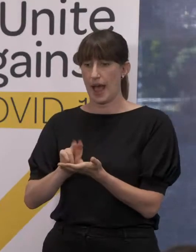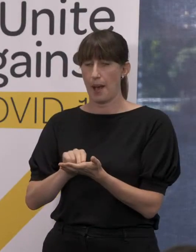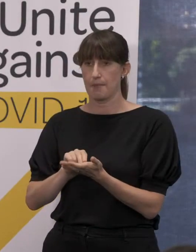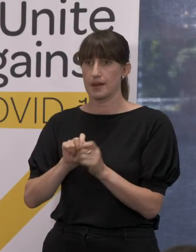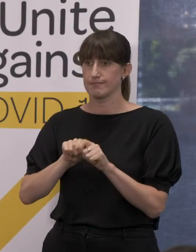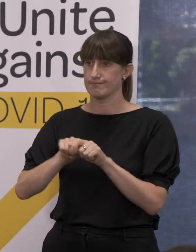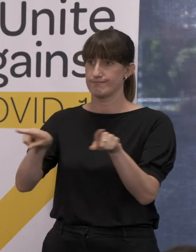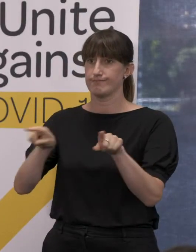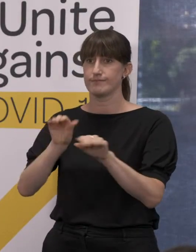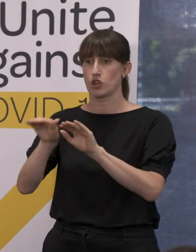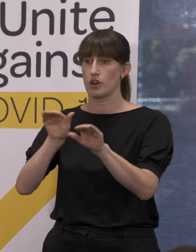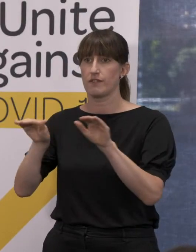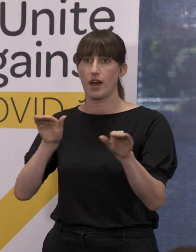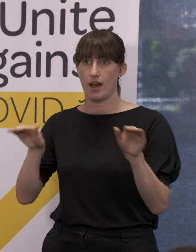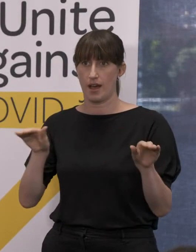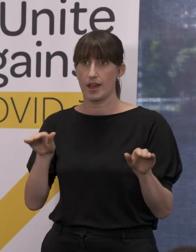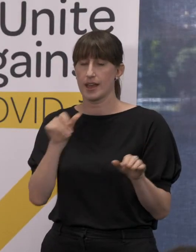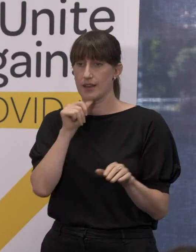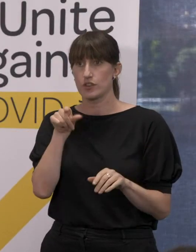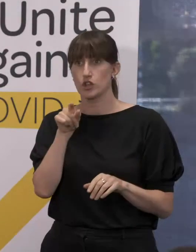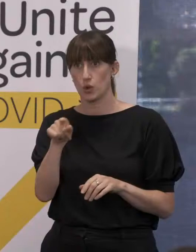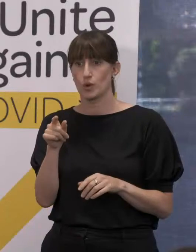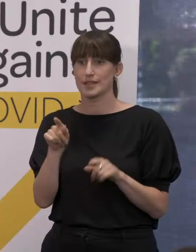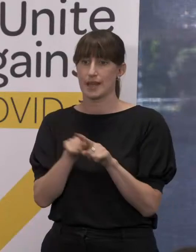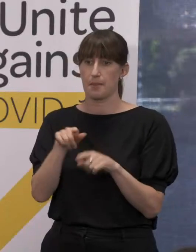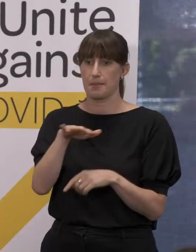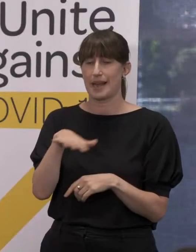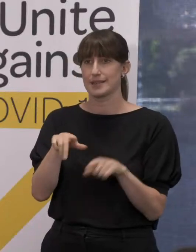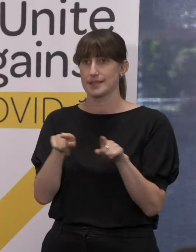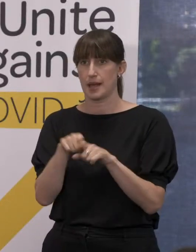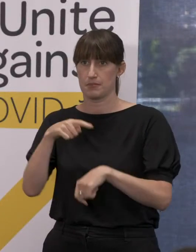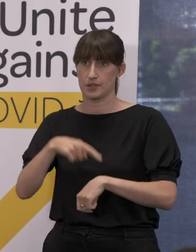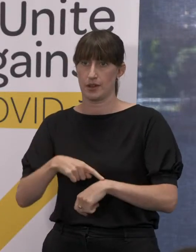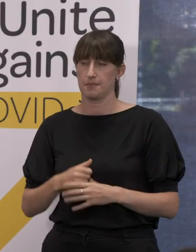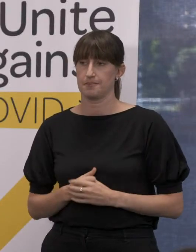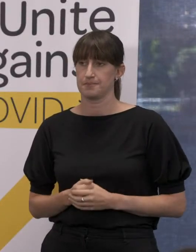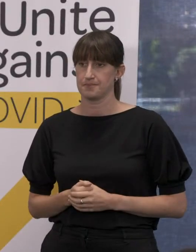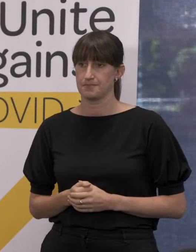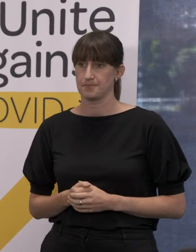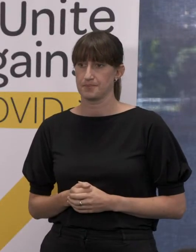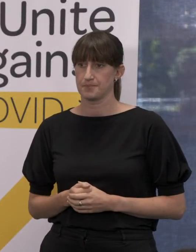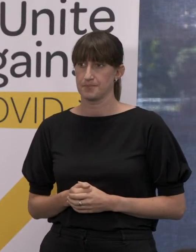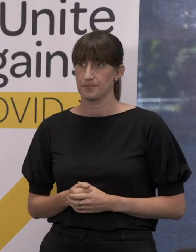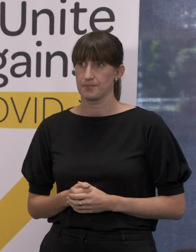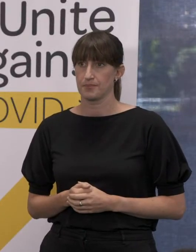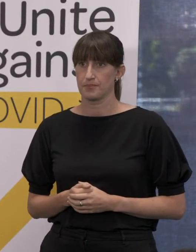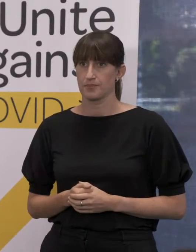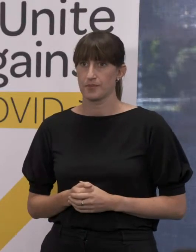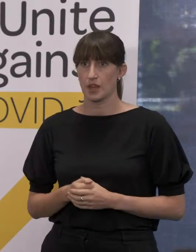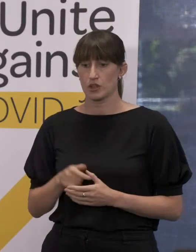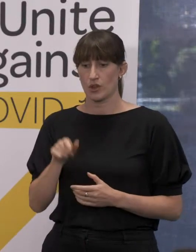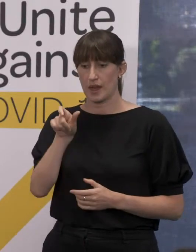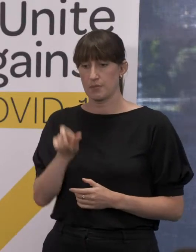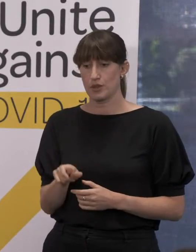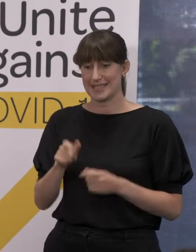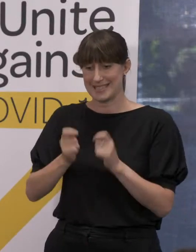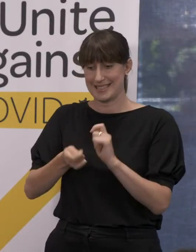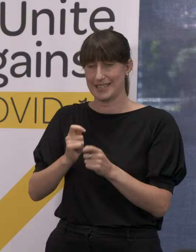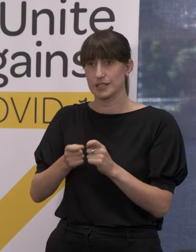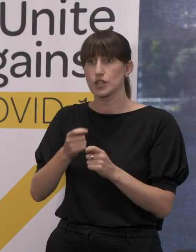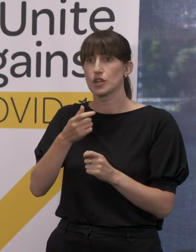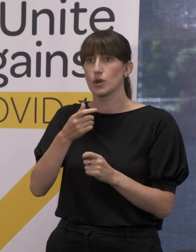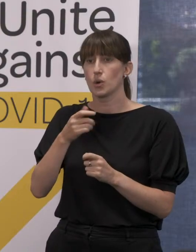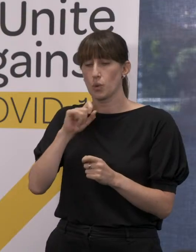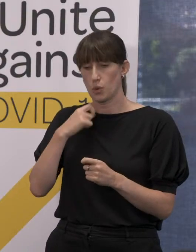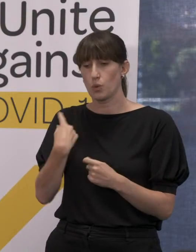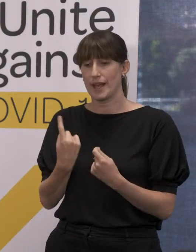those locations at the relevant times. So whole genome sequencing on the case's test sample